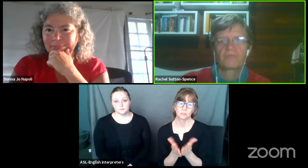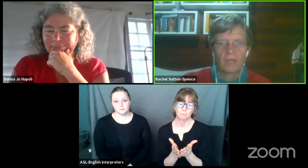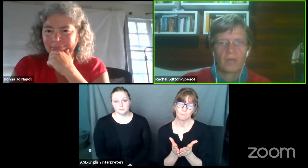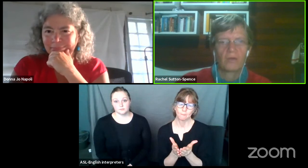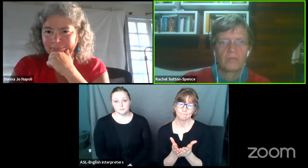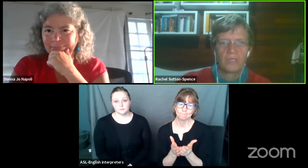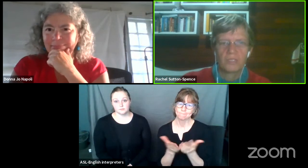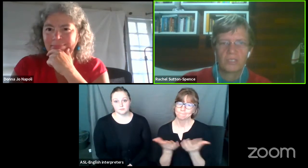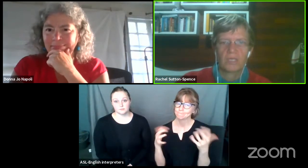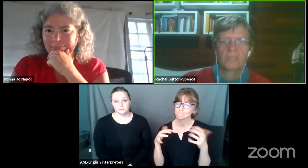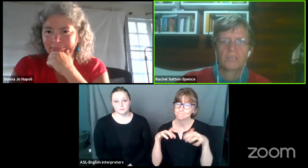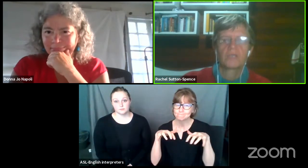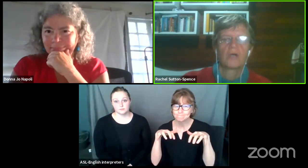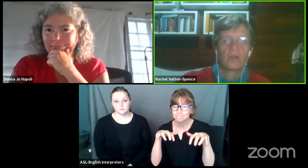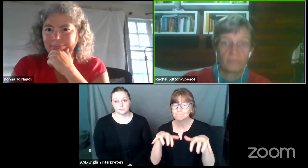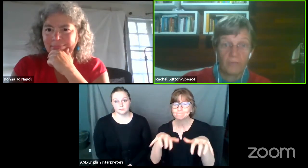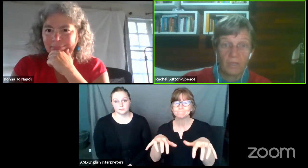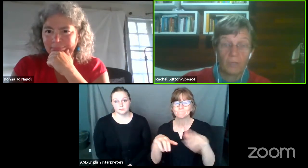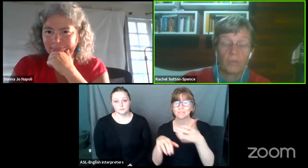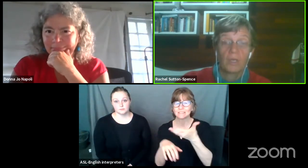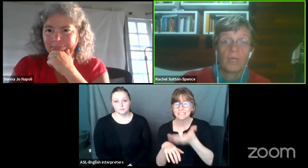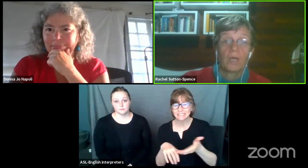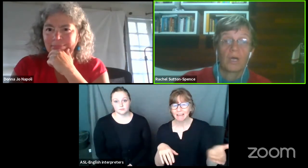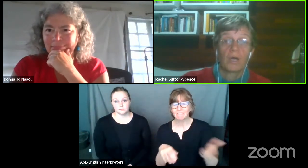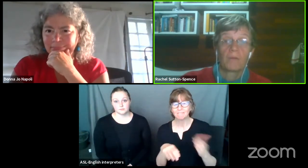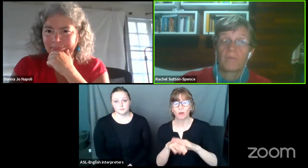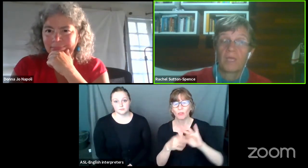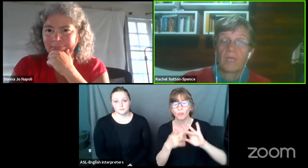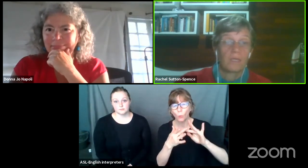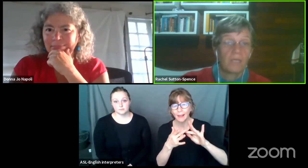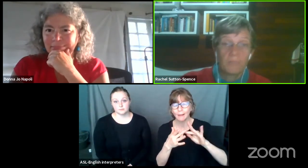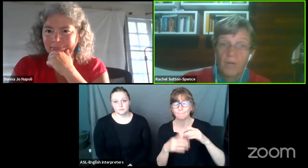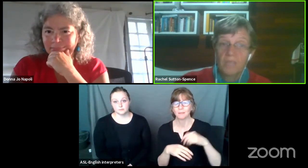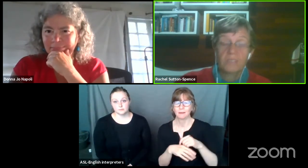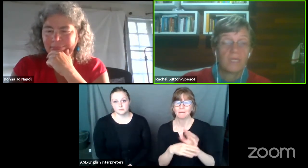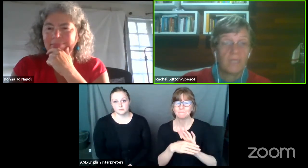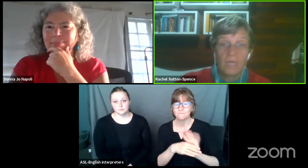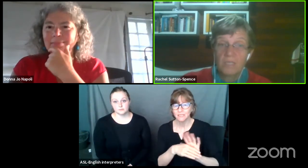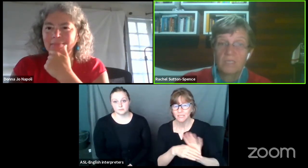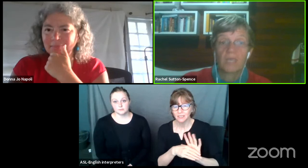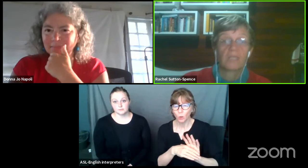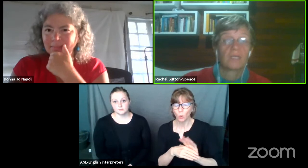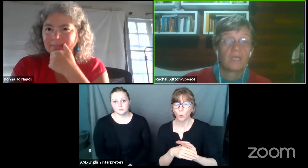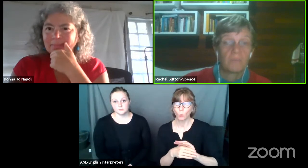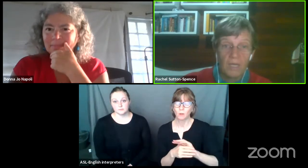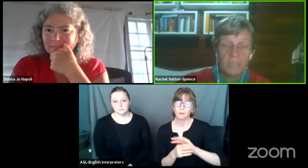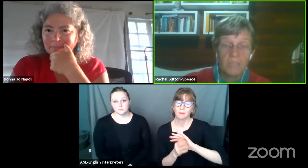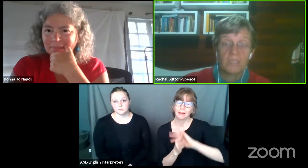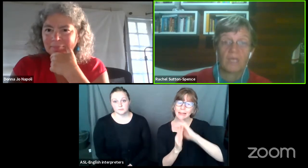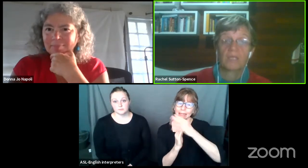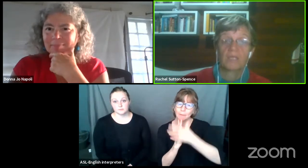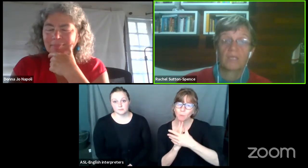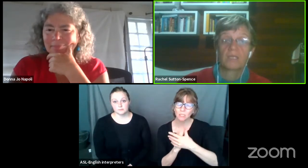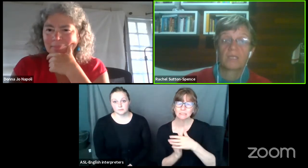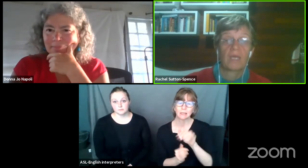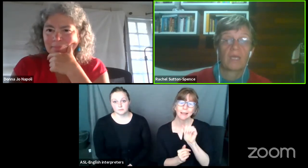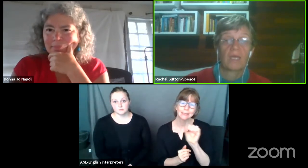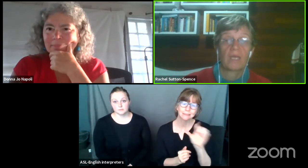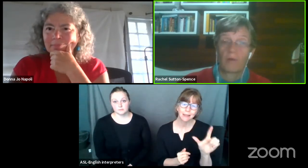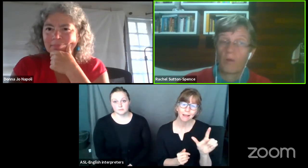stuff out there on the internet, on video, in Libras, in ASL, in